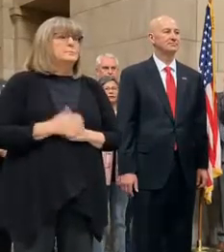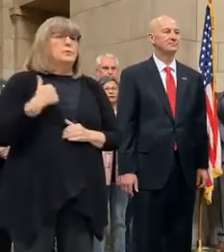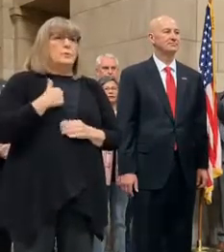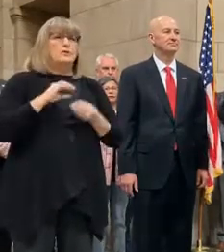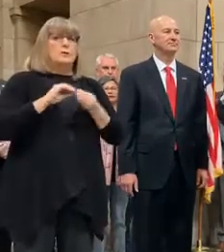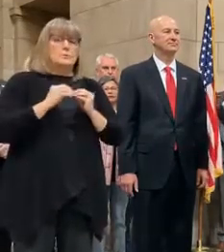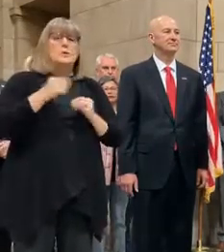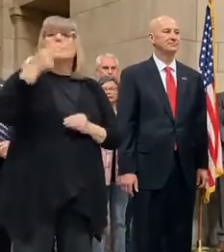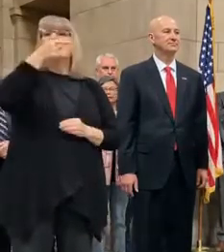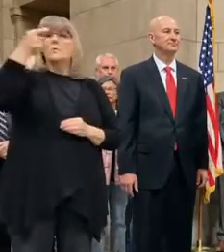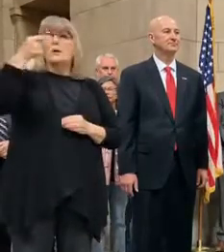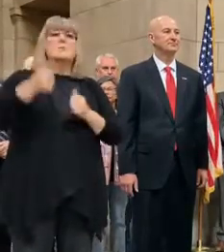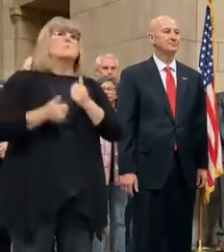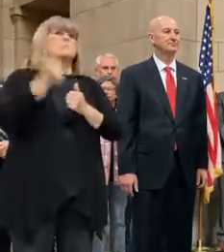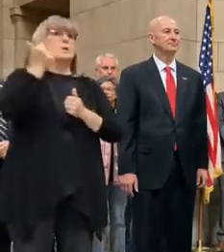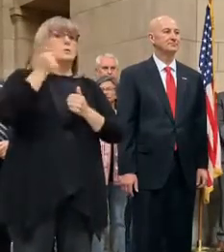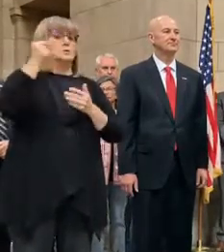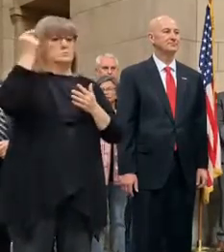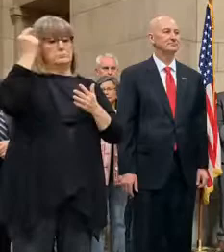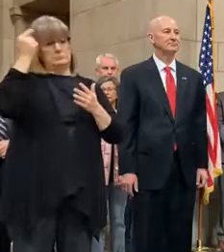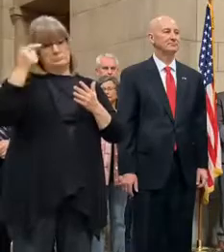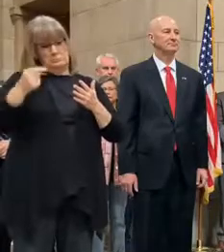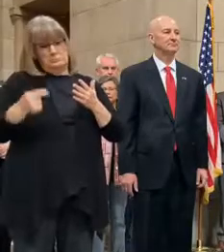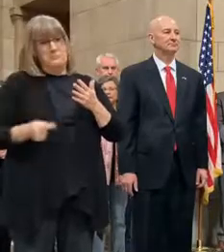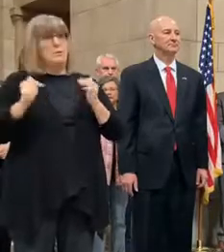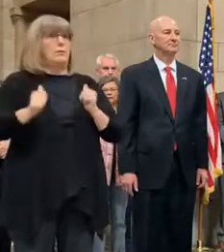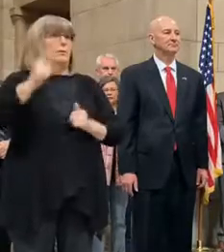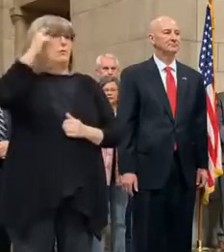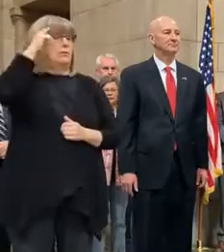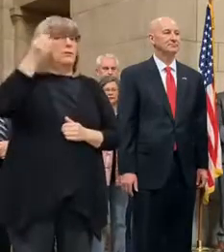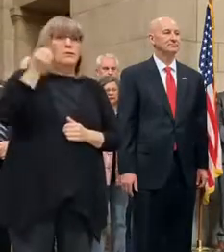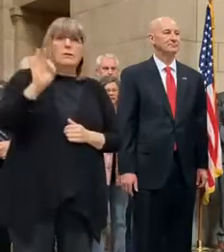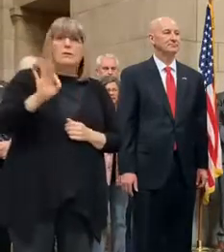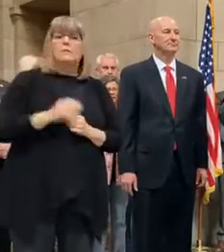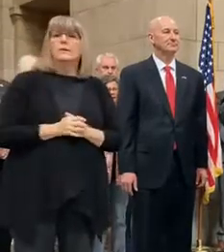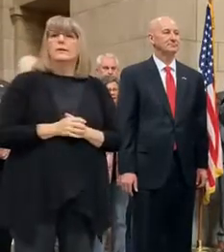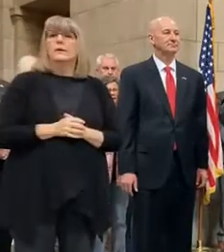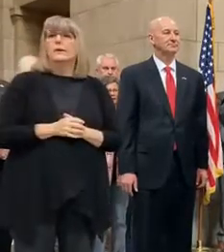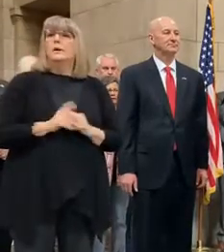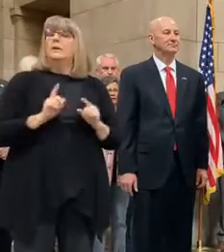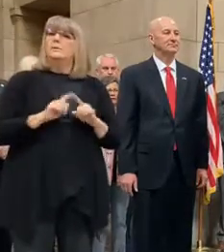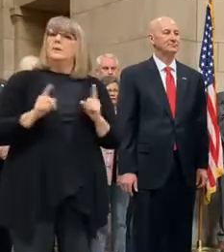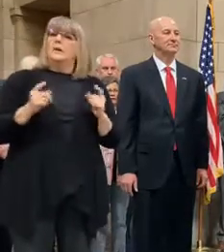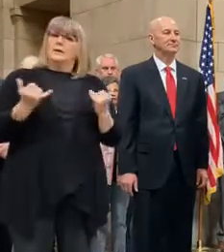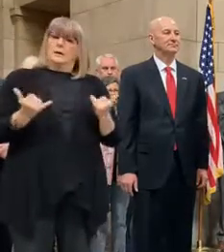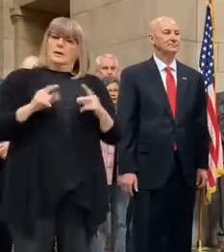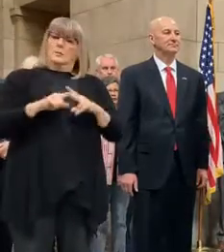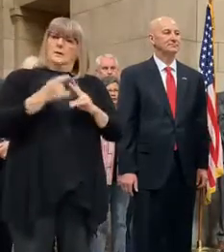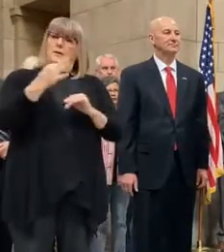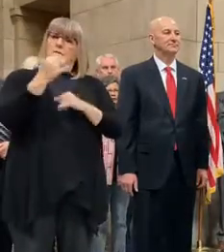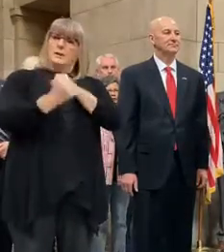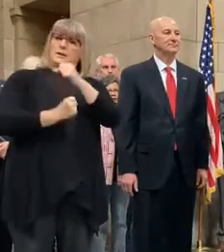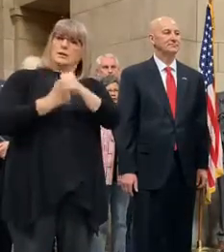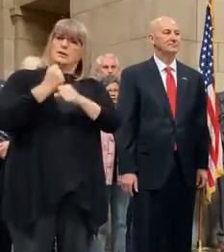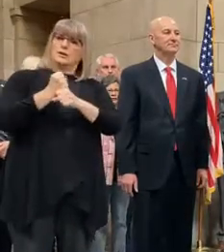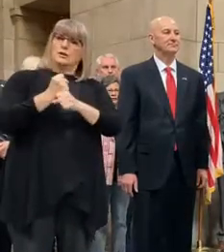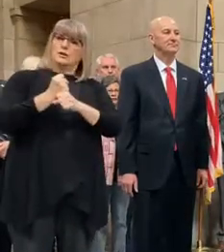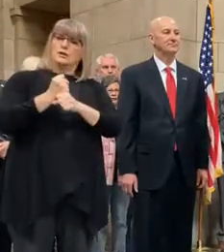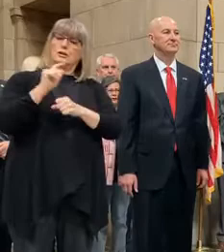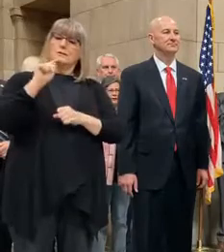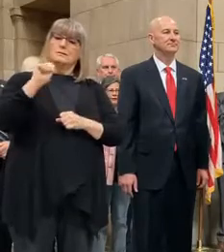We're #1 in most everything I can think of. But we were, I think at the beginning of this year, Tax Foundation rated